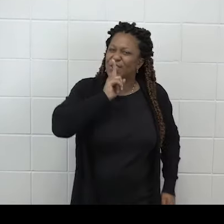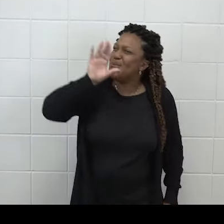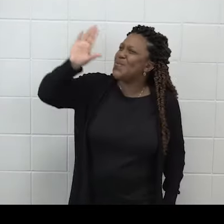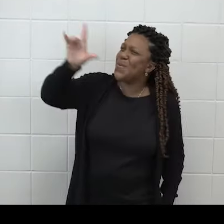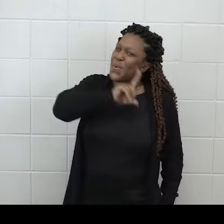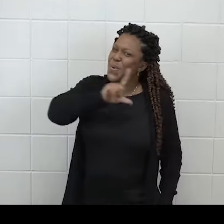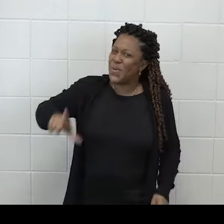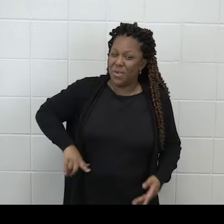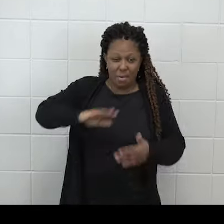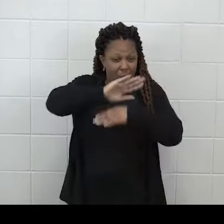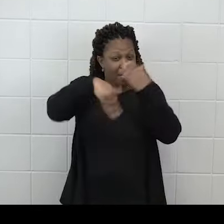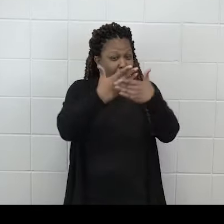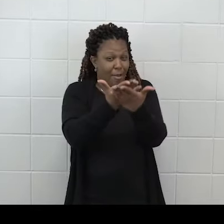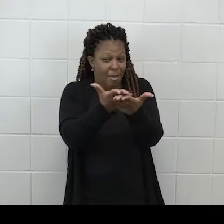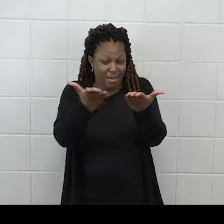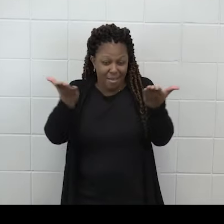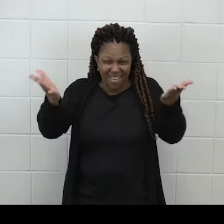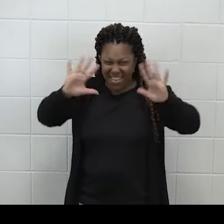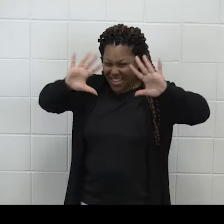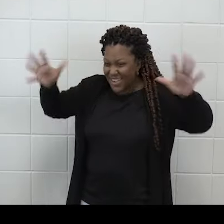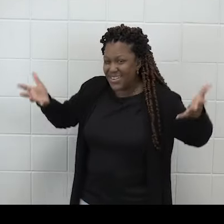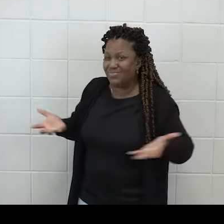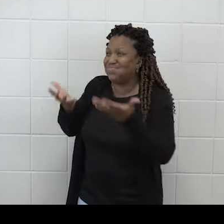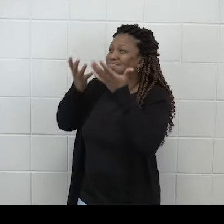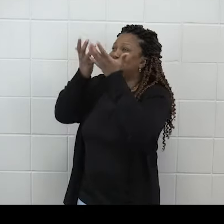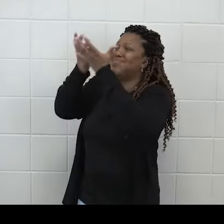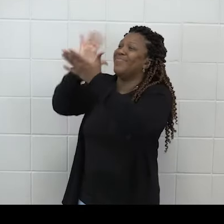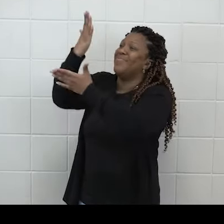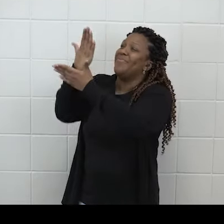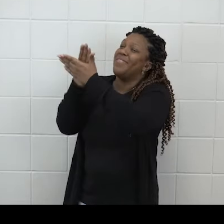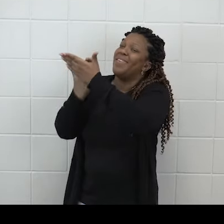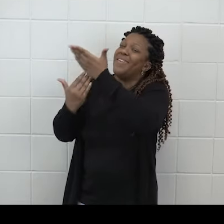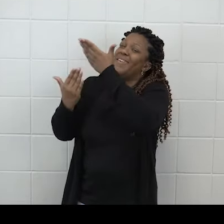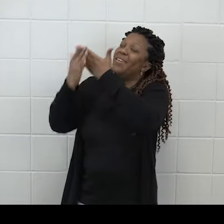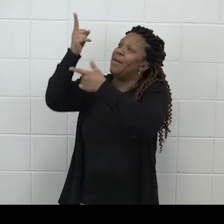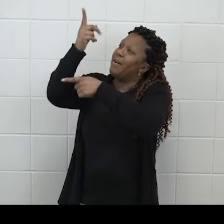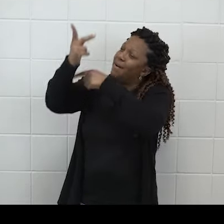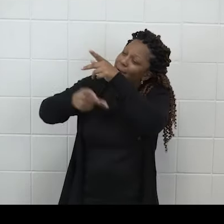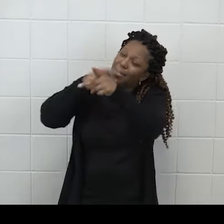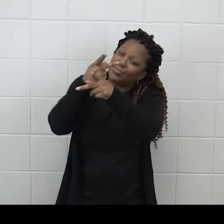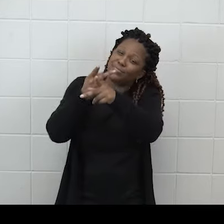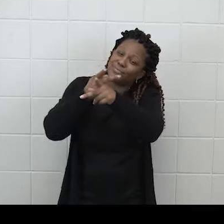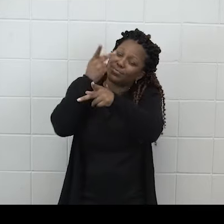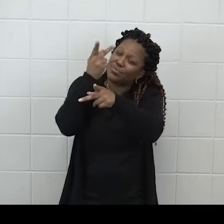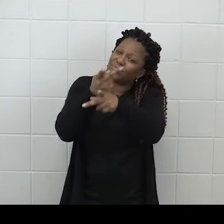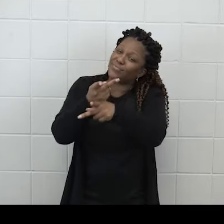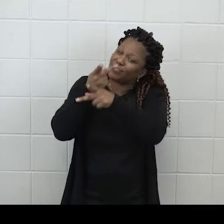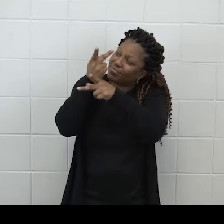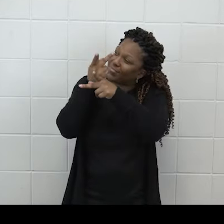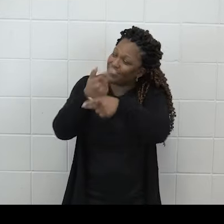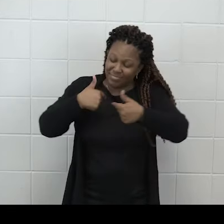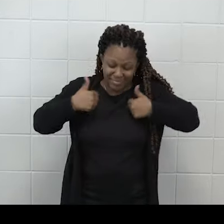I place them in your hand. So we say, give